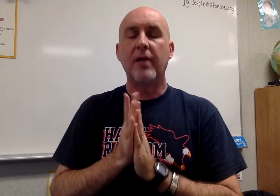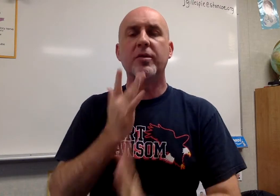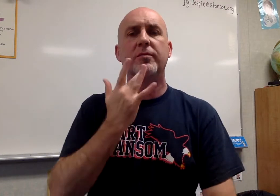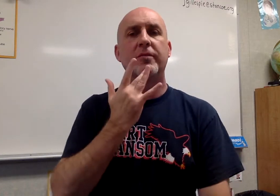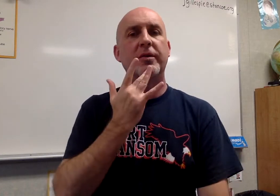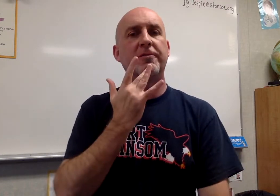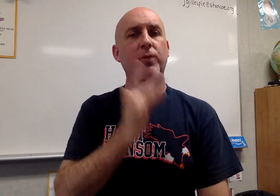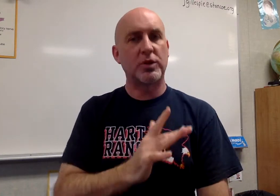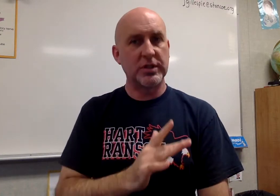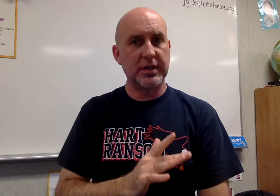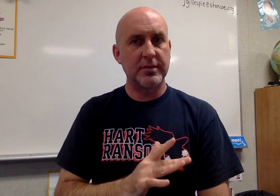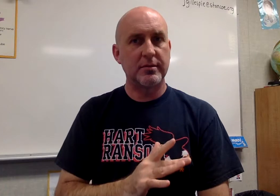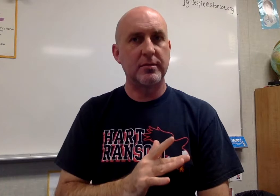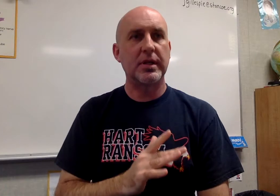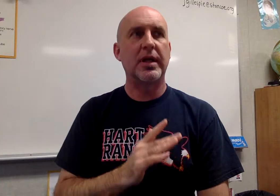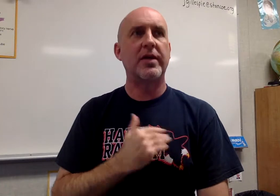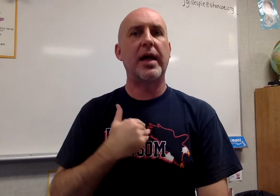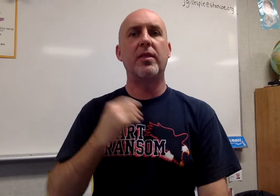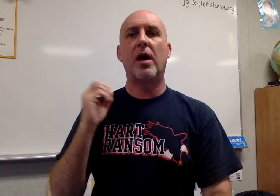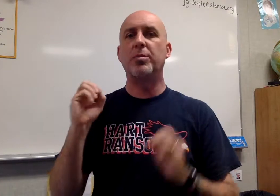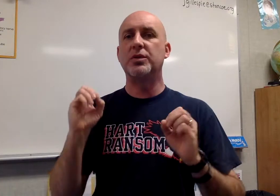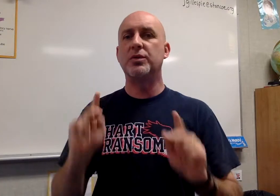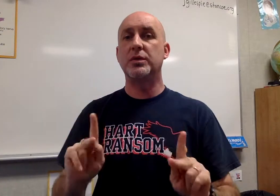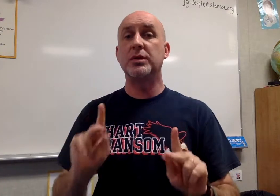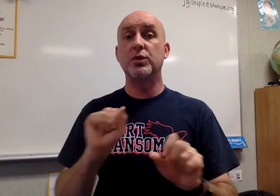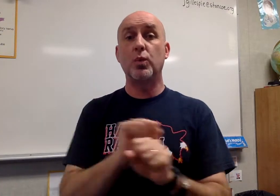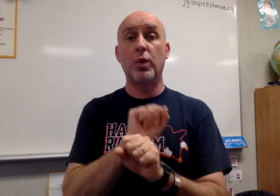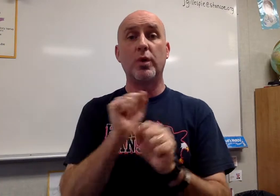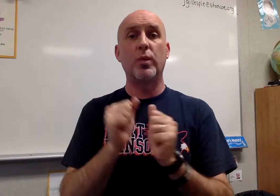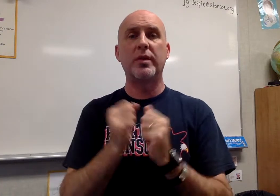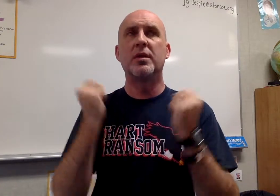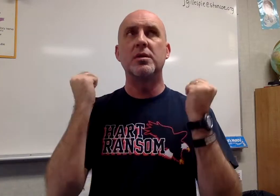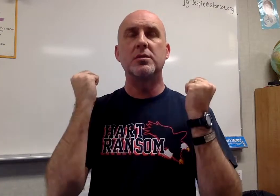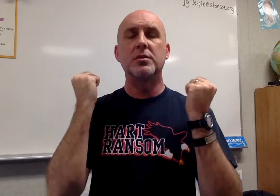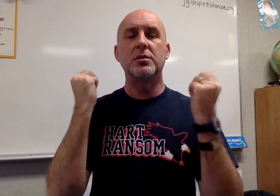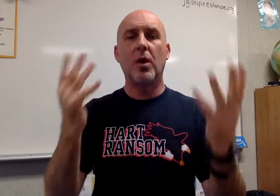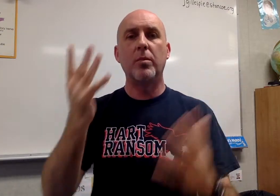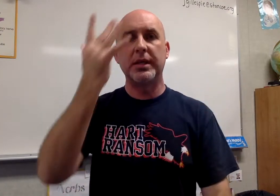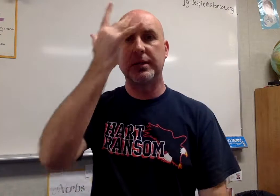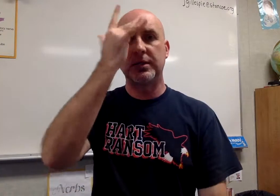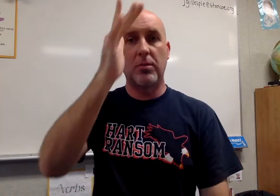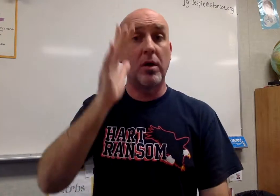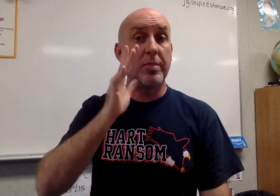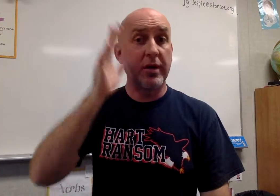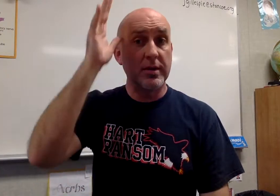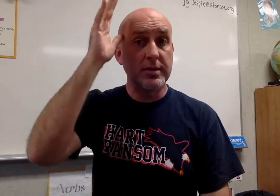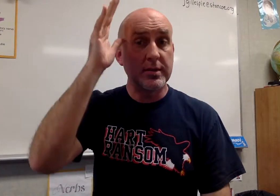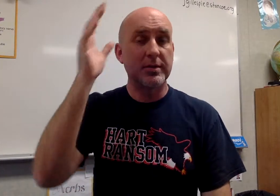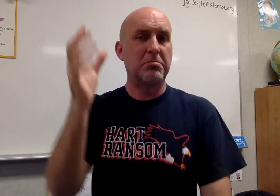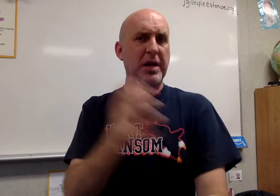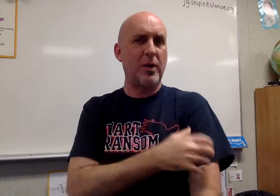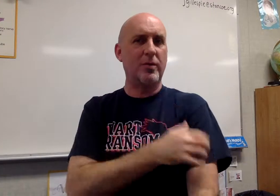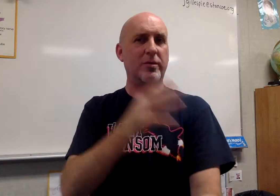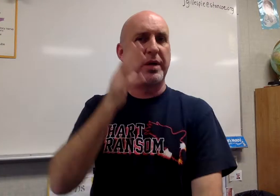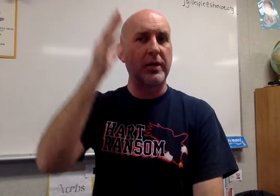been very fortunate that I've had the opportunity to work with so many smart parents, powerful